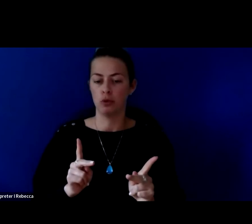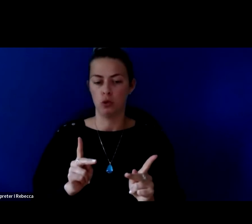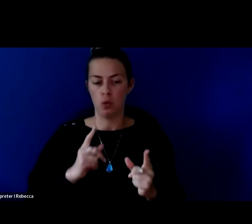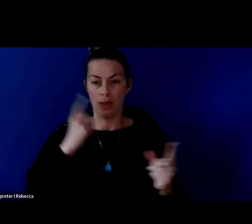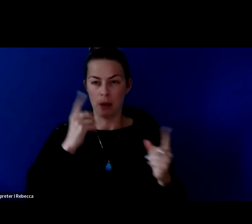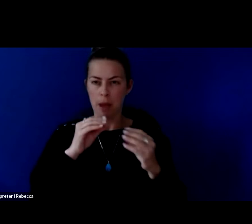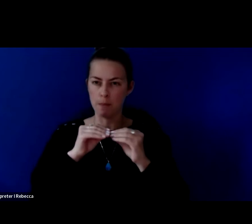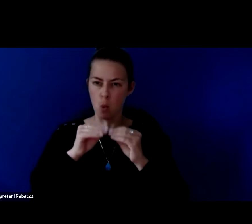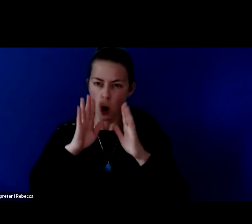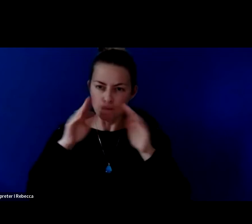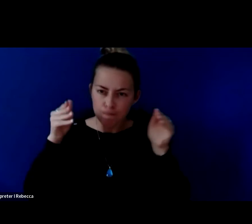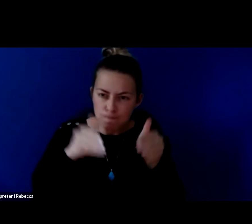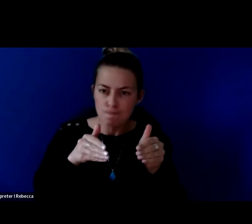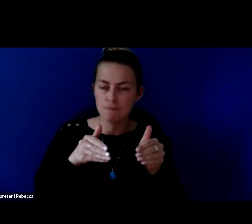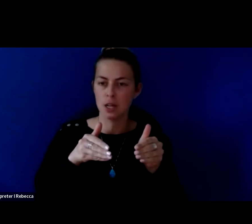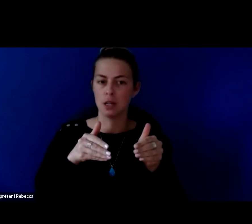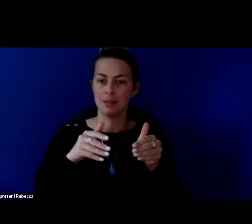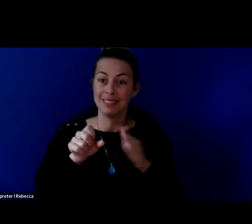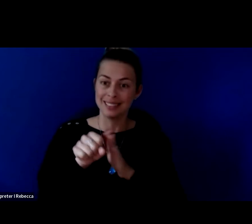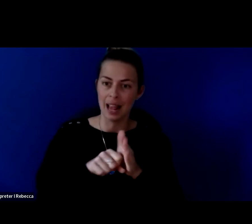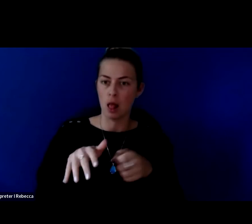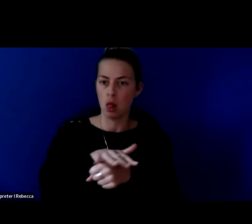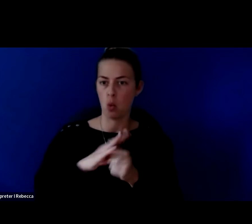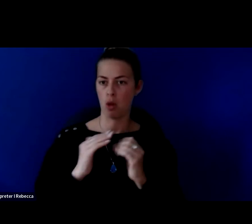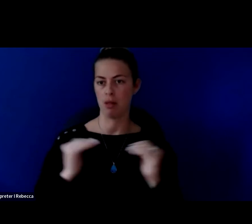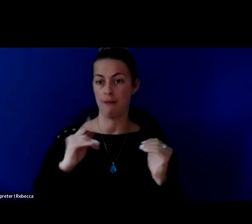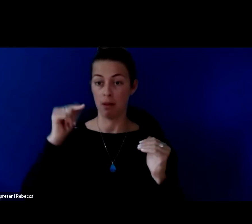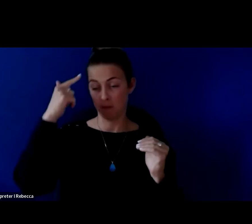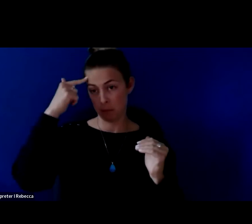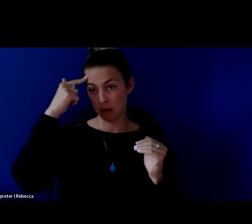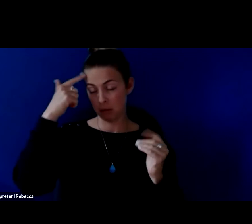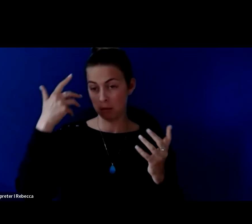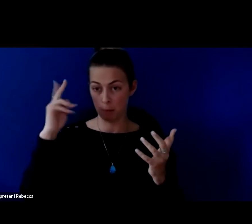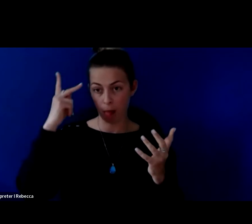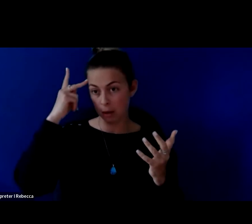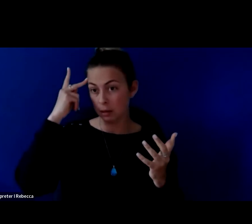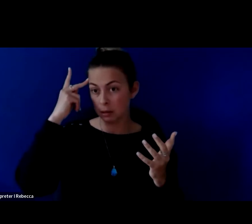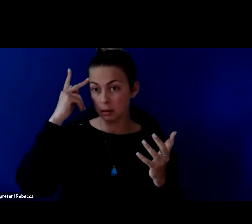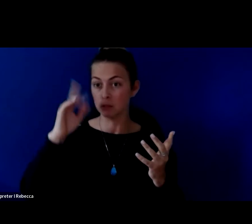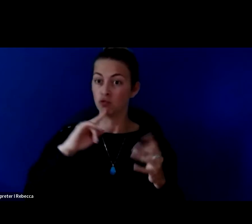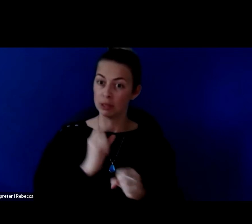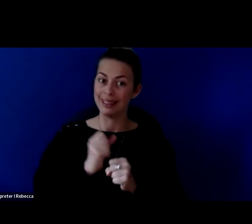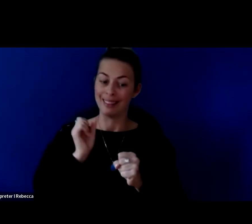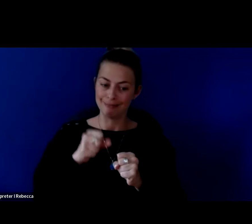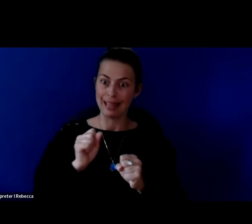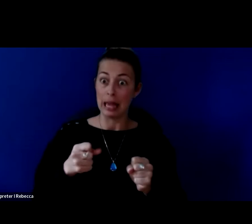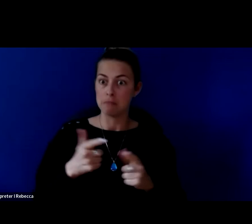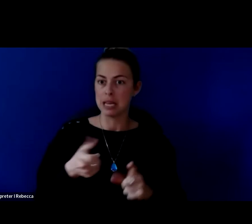and local levels? Because that's really where, these important decisions are actually being made.